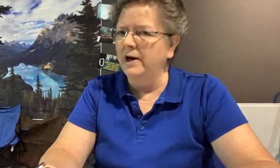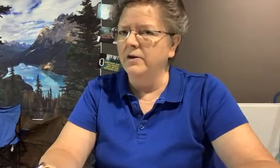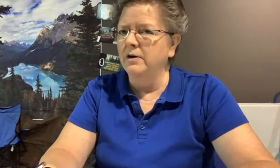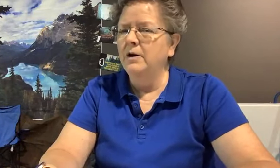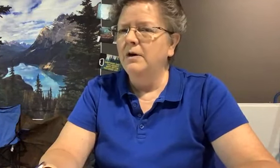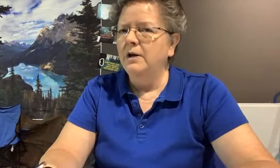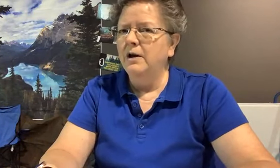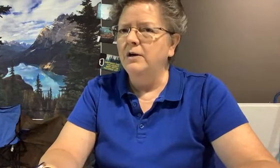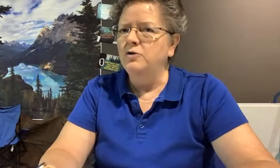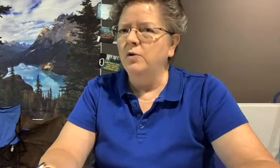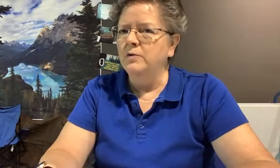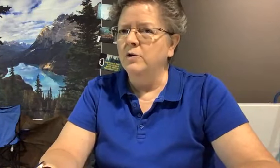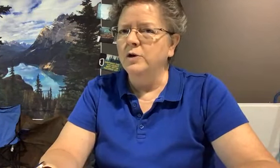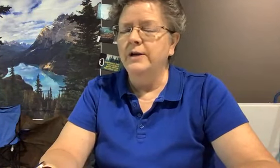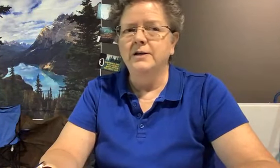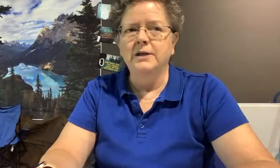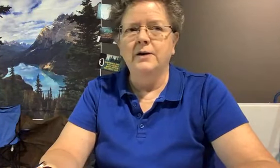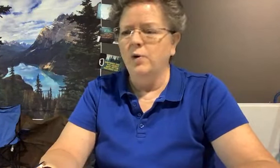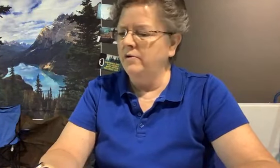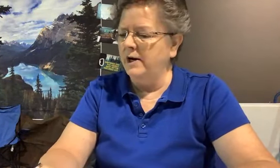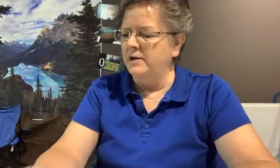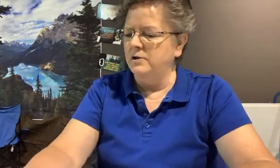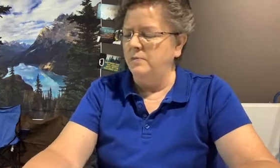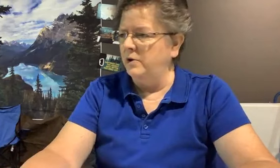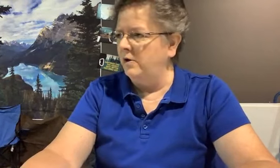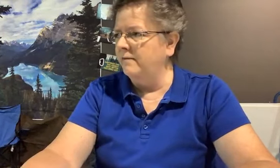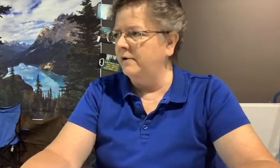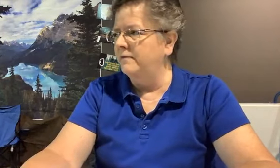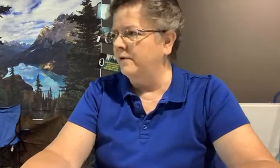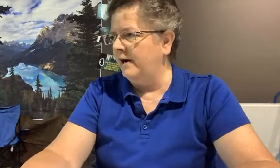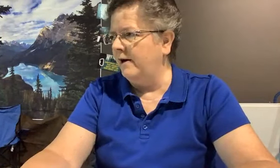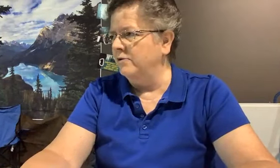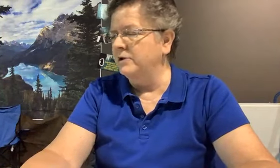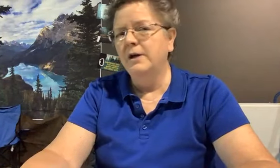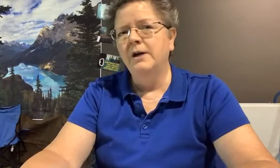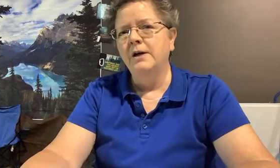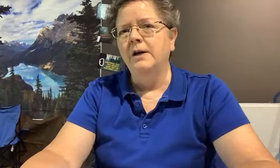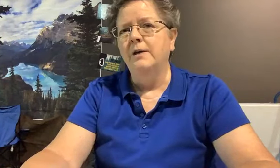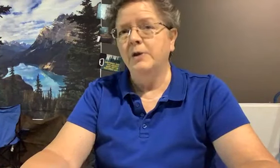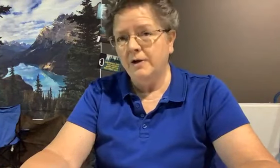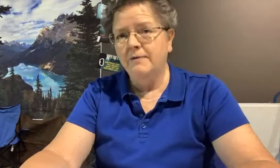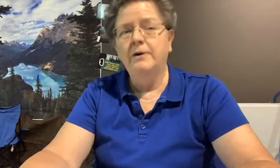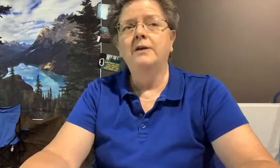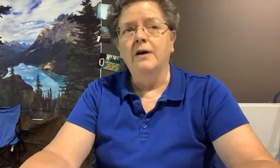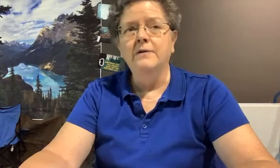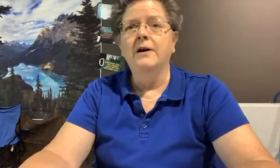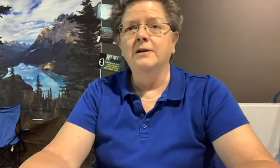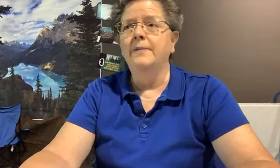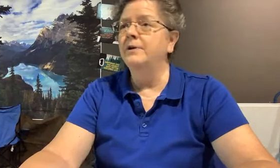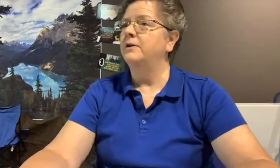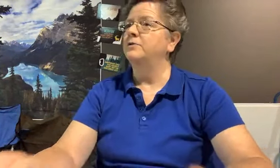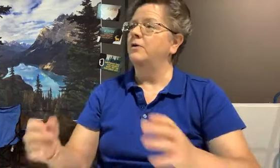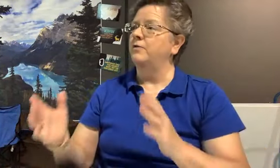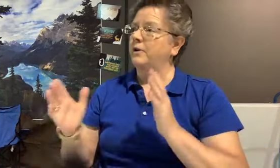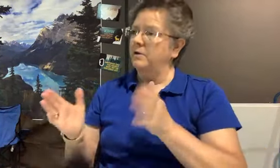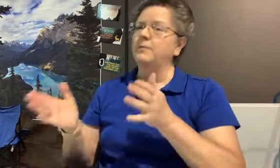together, Carrie and Jordan were trying to decide whether or not to put an offer in for a house. And they put the offer in, the offer got accepted, and so they're in the middle